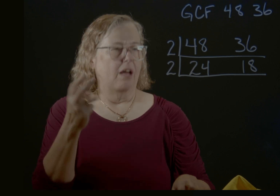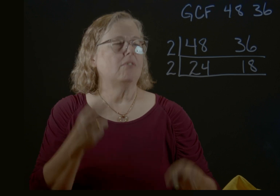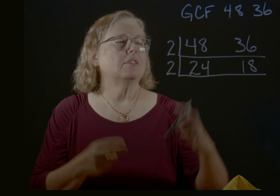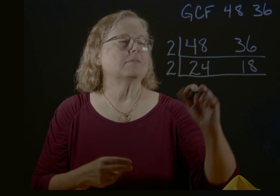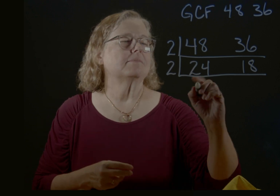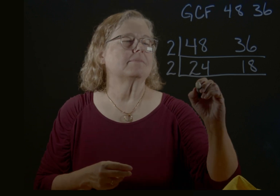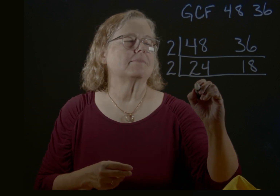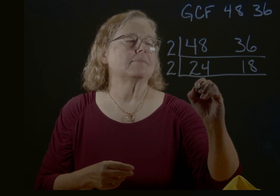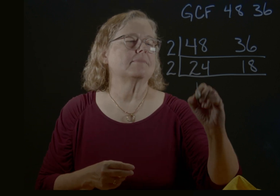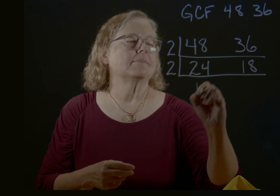12.